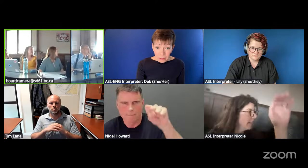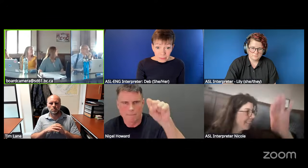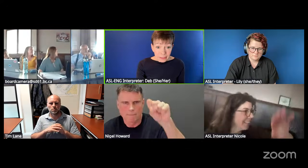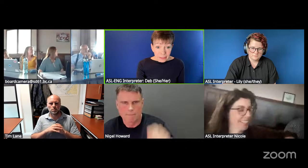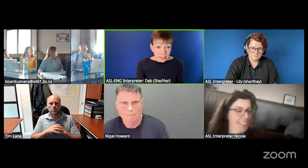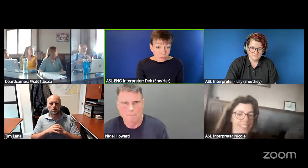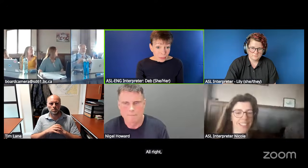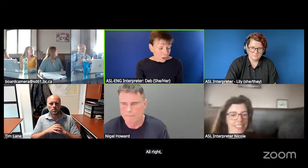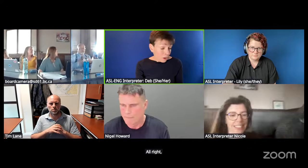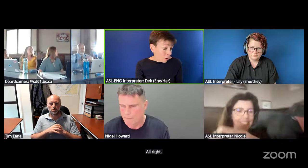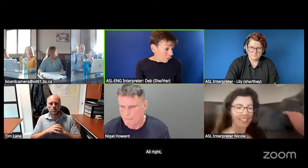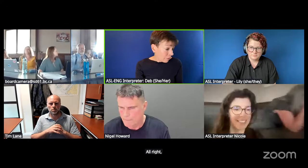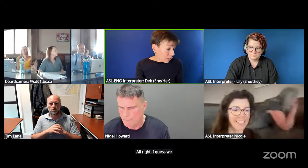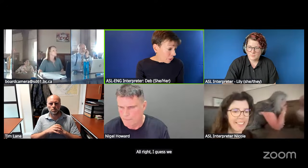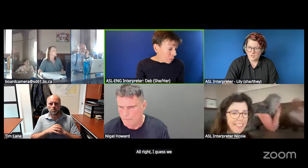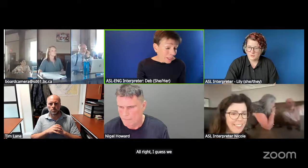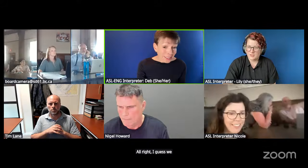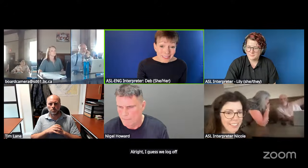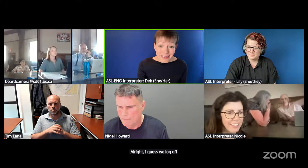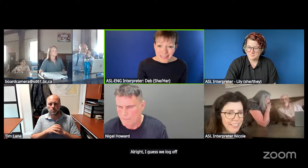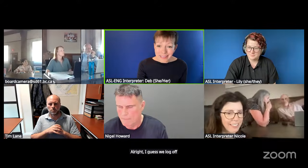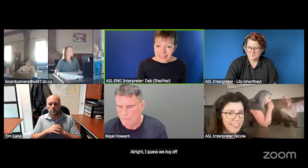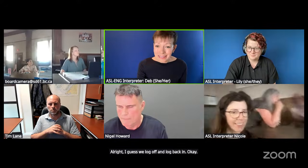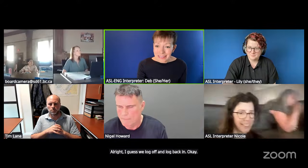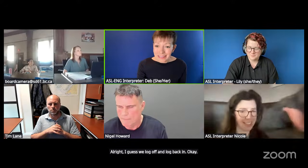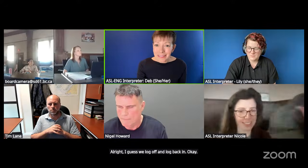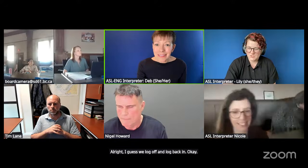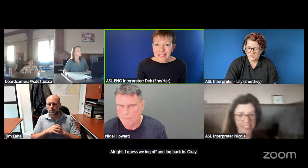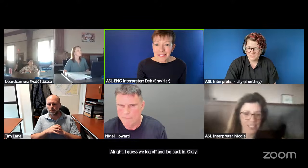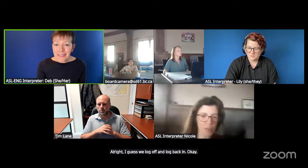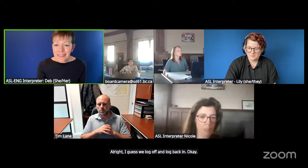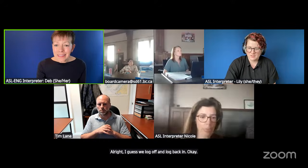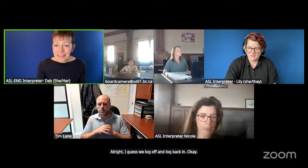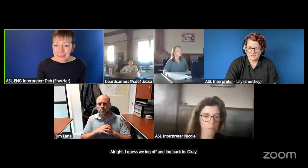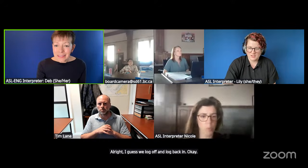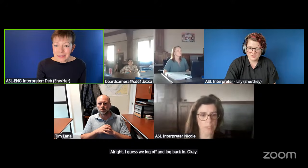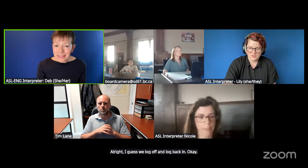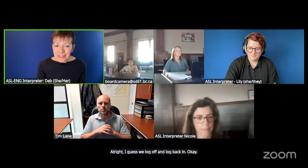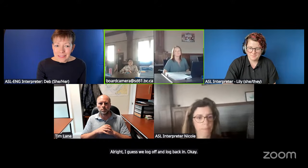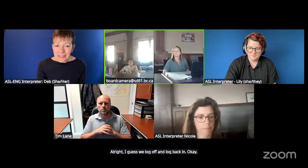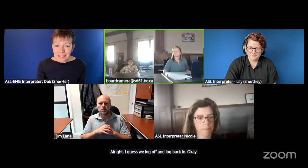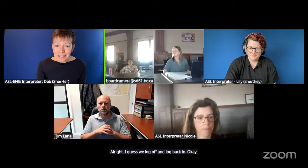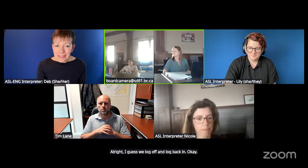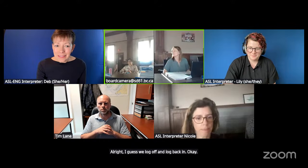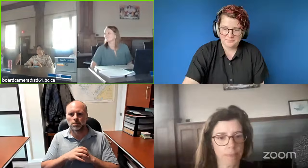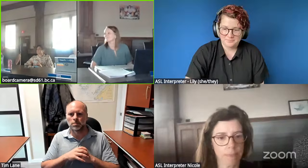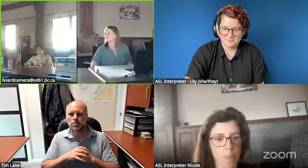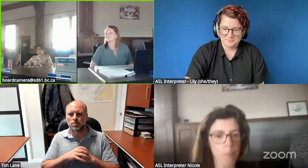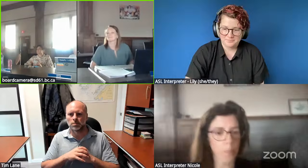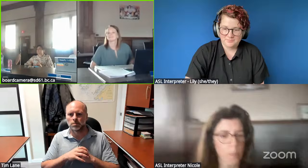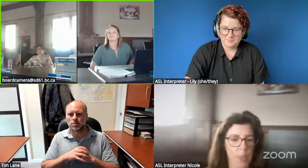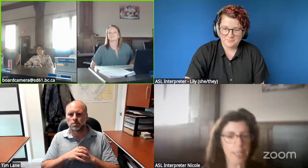All right, I guess we log off and log back in. Okay. Sure, let's give that a try.